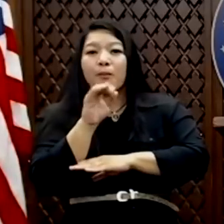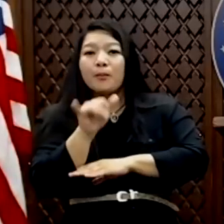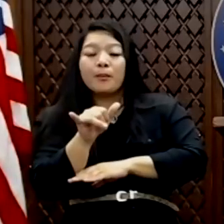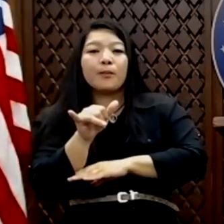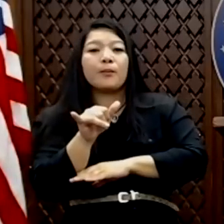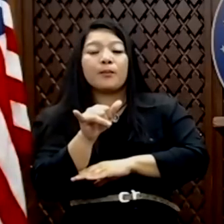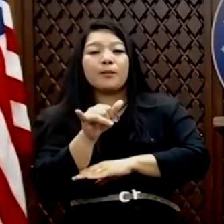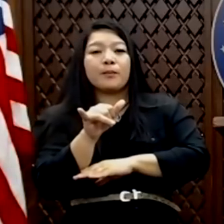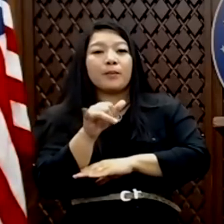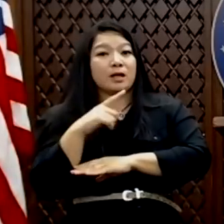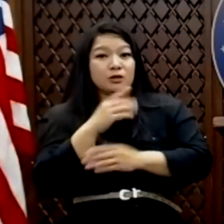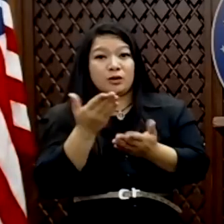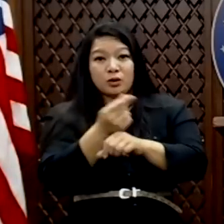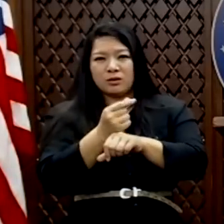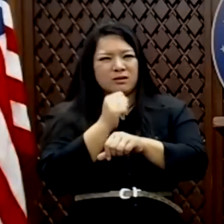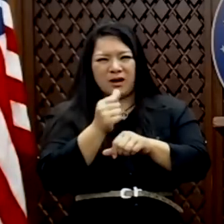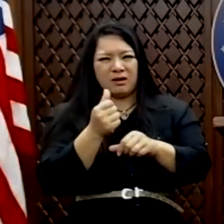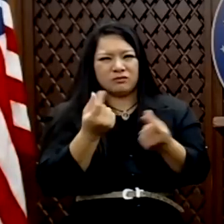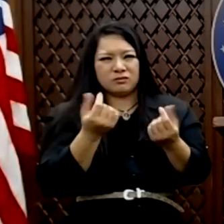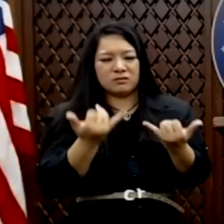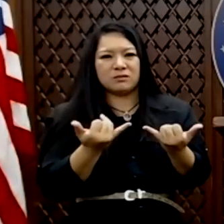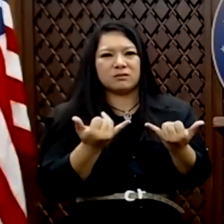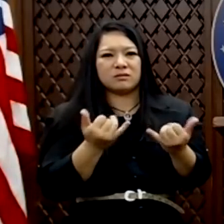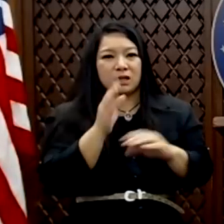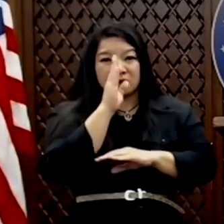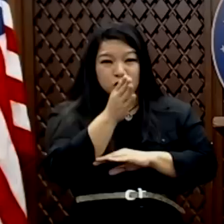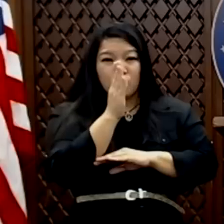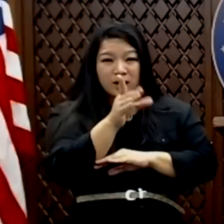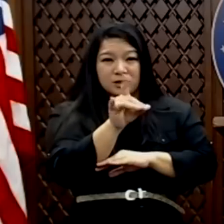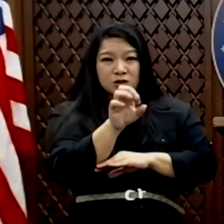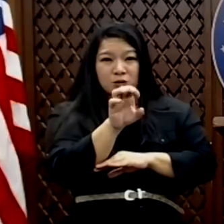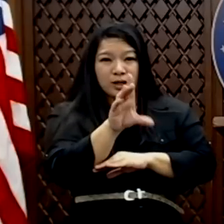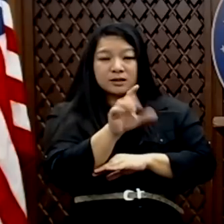the legislature? It does not. It is a direct